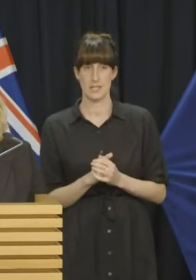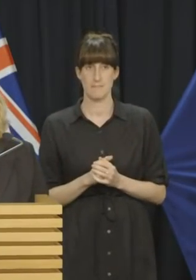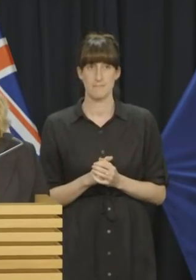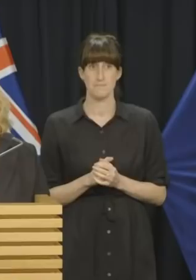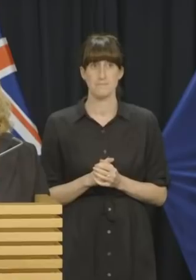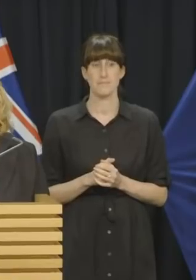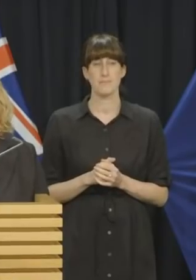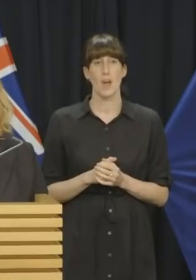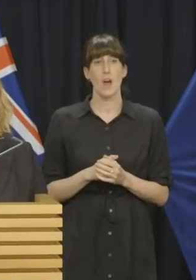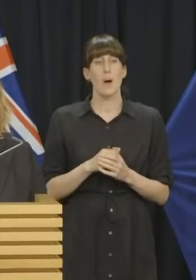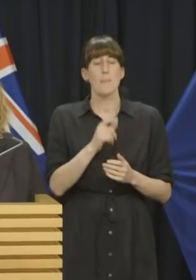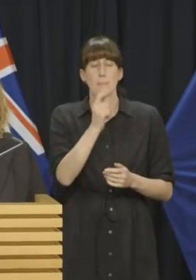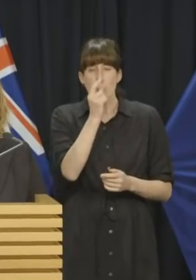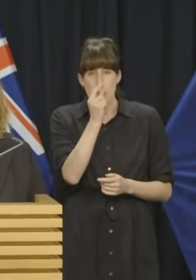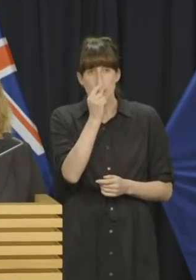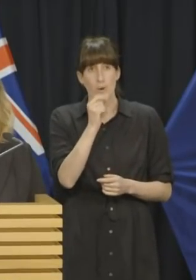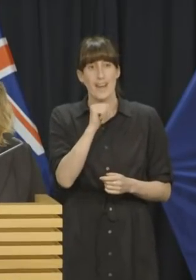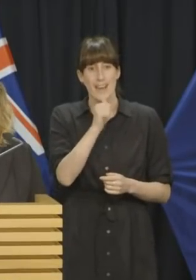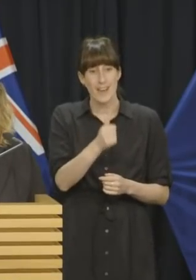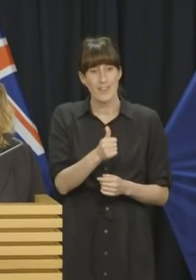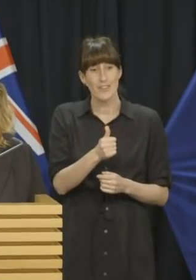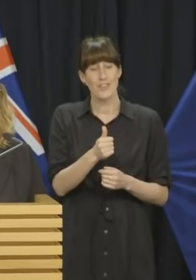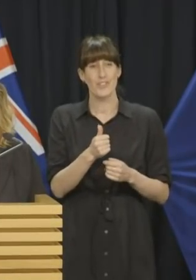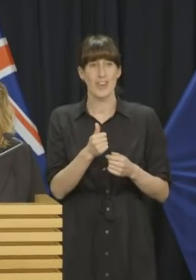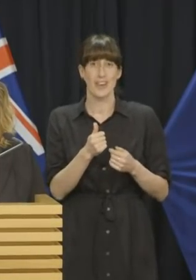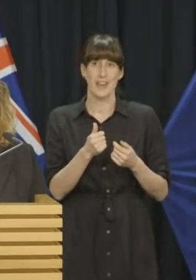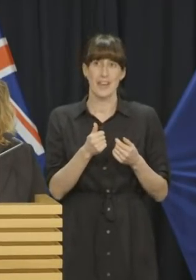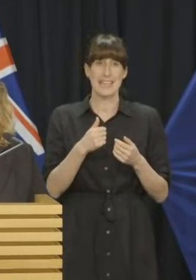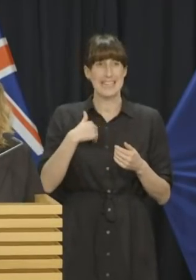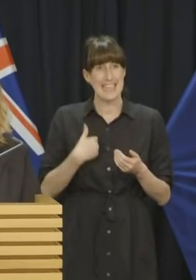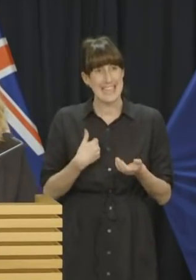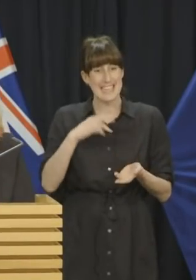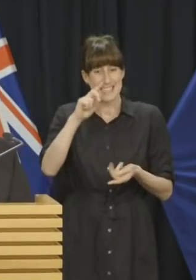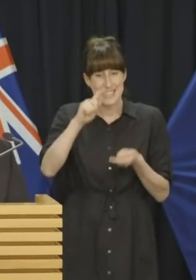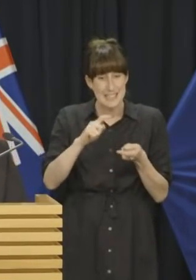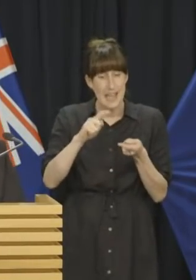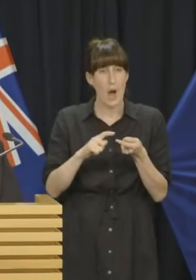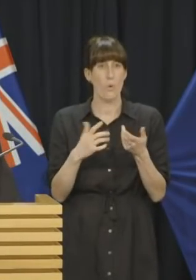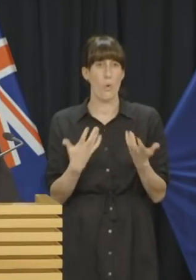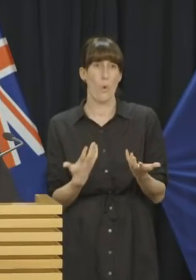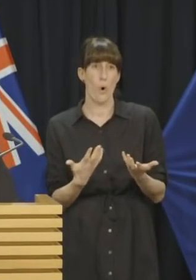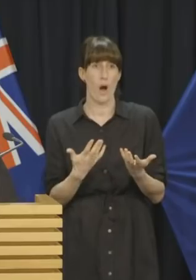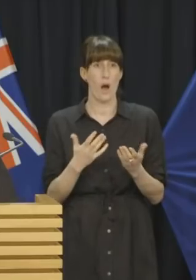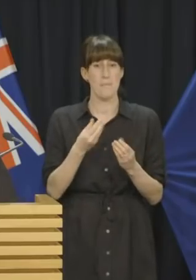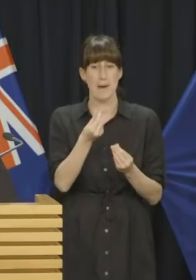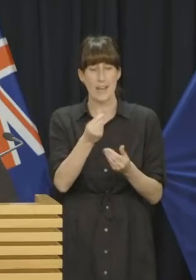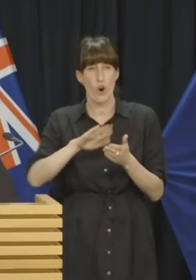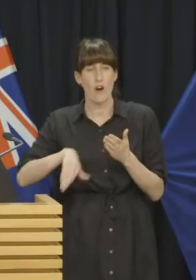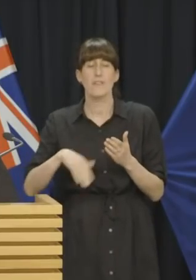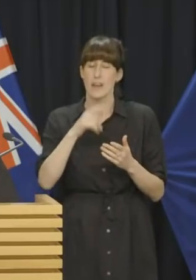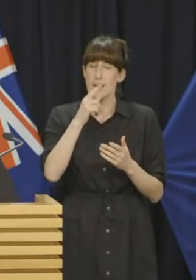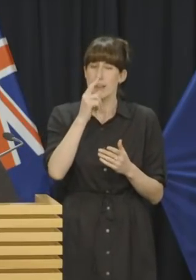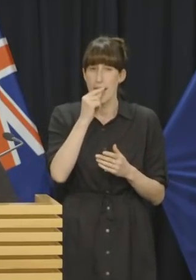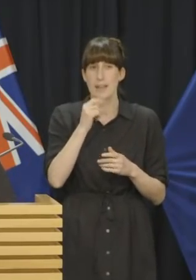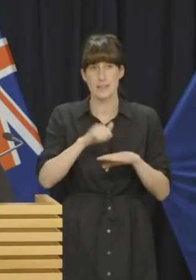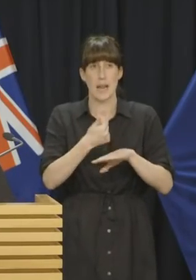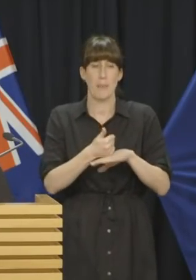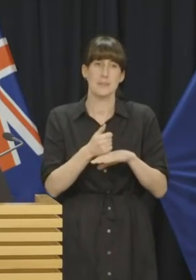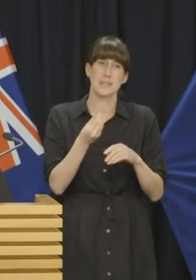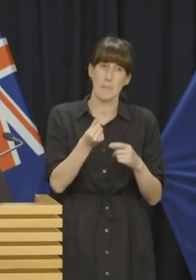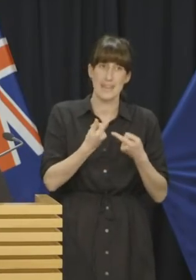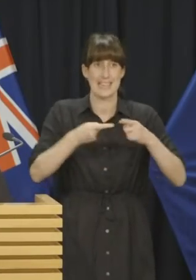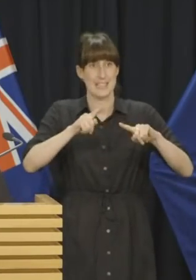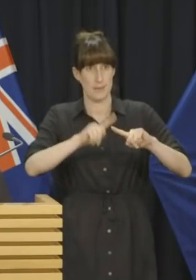allow charges to be waived in full or in part. New Zealanders currently overseas who come back here for less